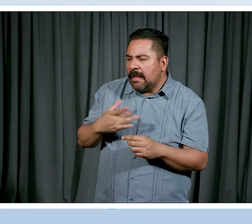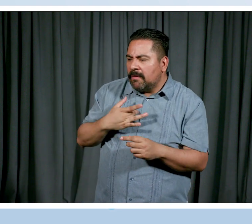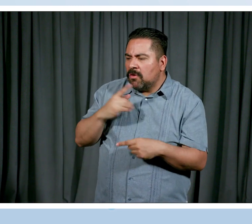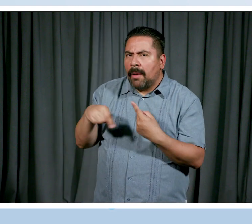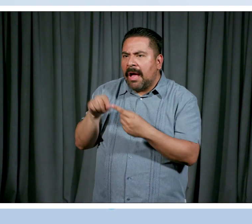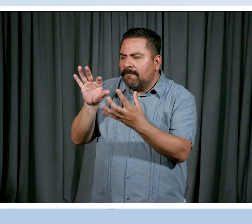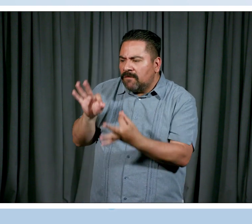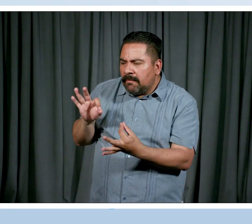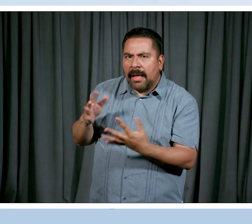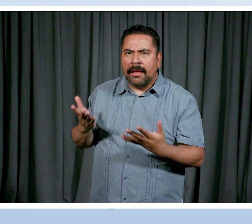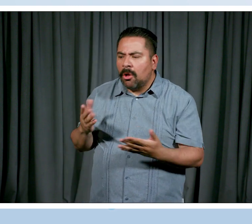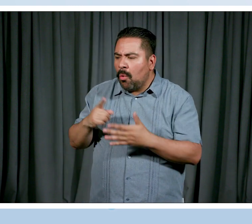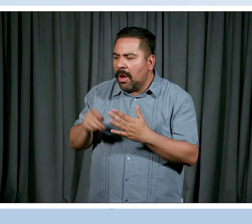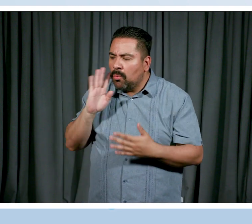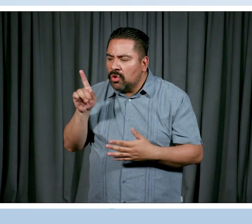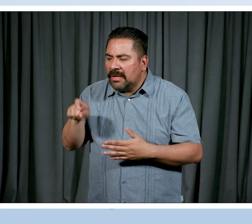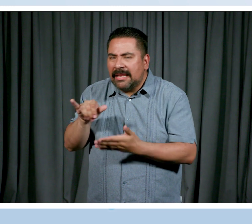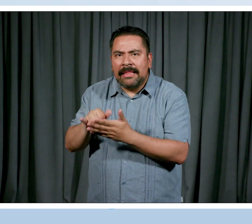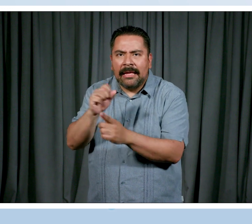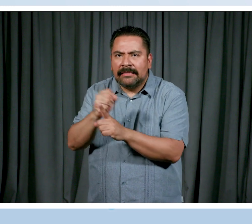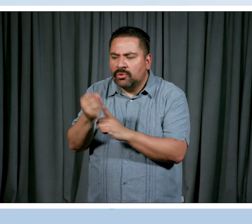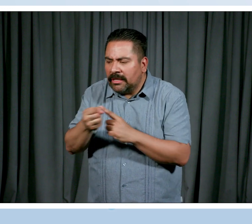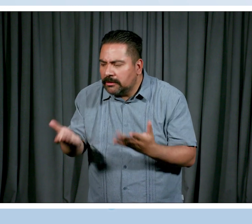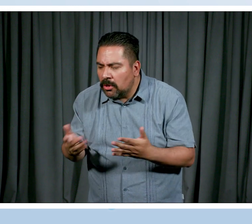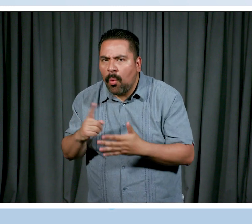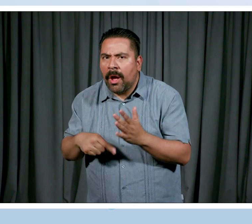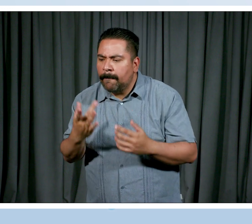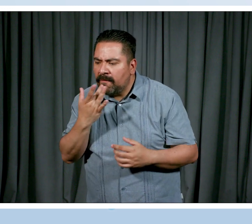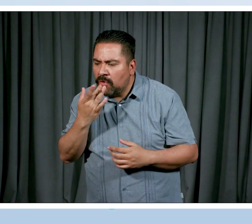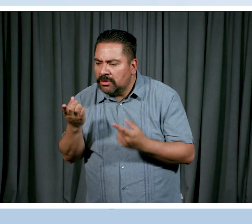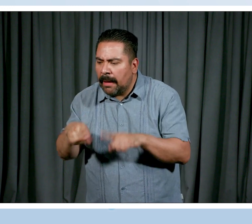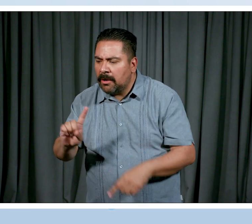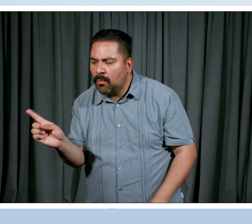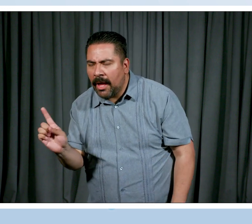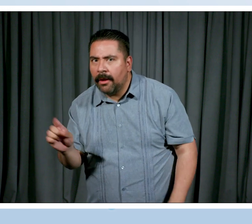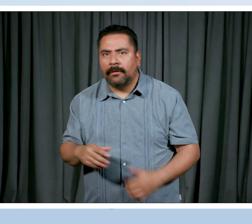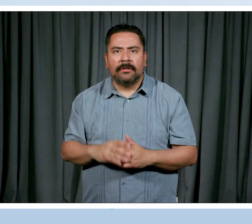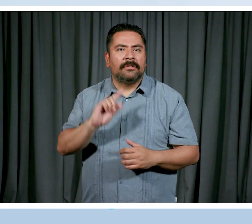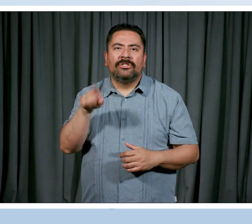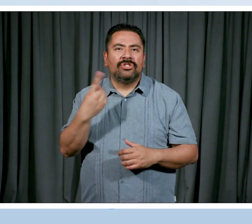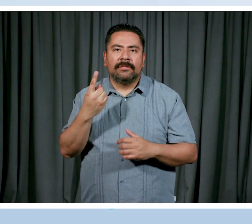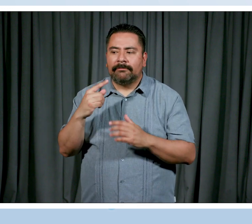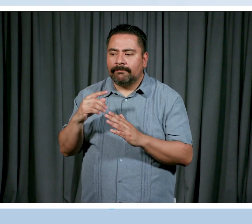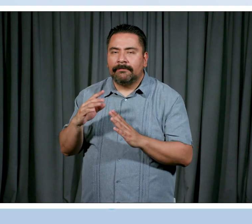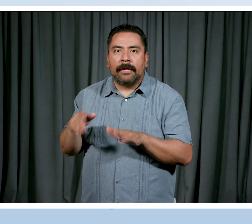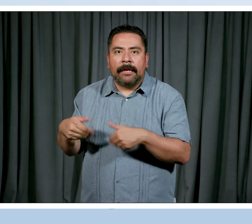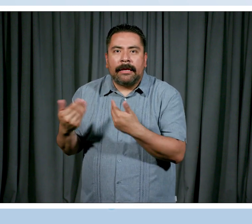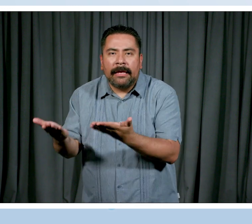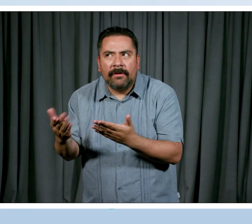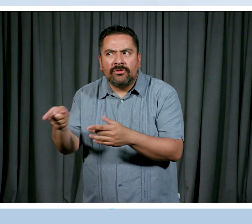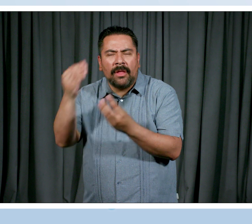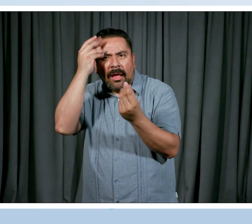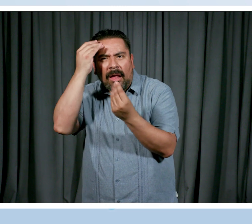about feedback? What will you need in this situation? Where would you prefer that to happen? And just giving them something to think